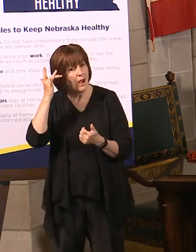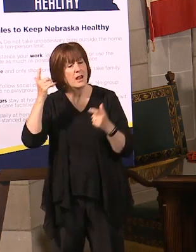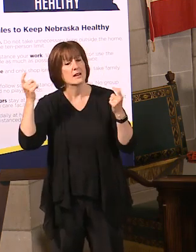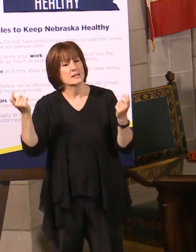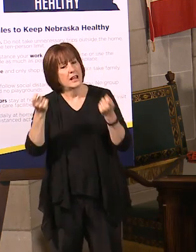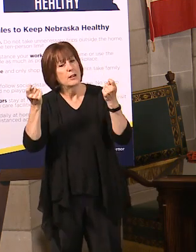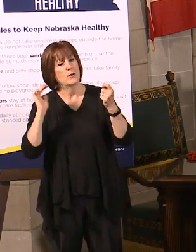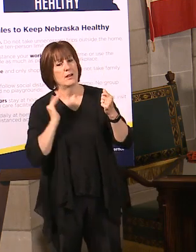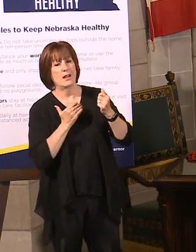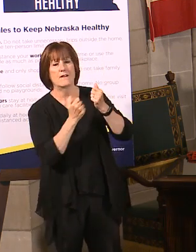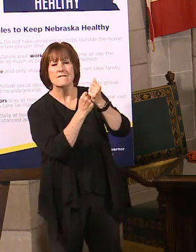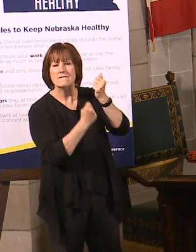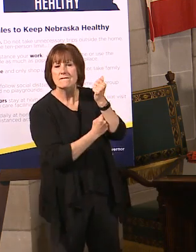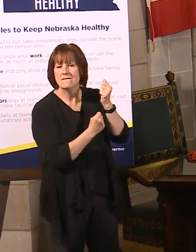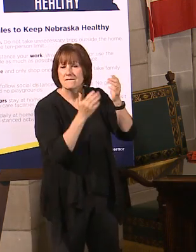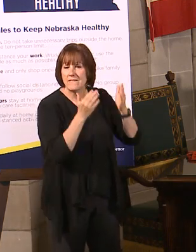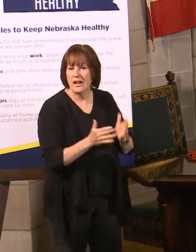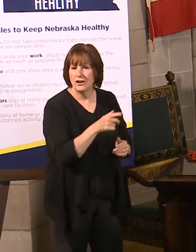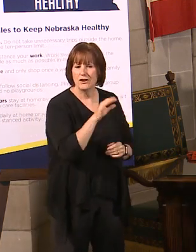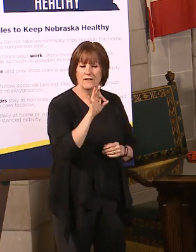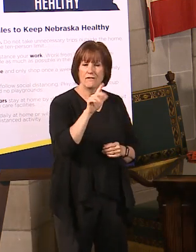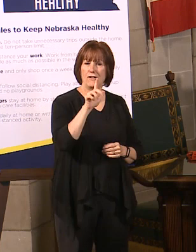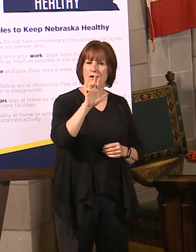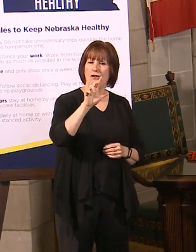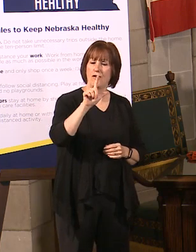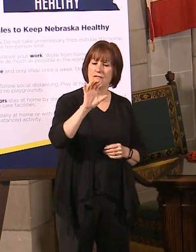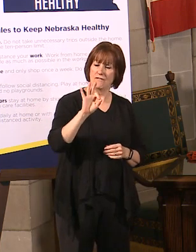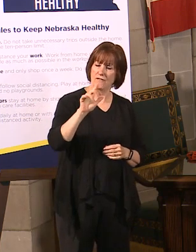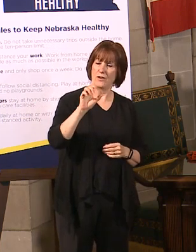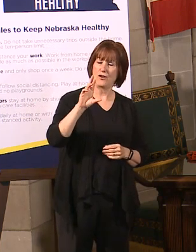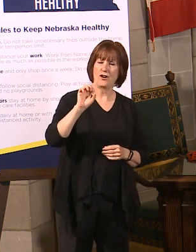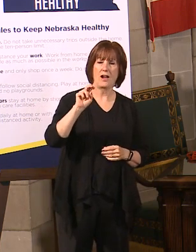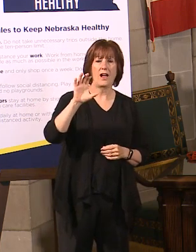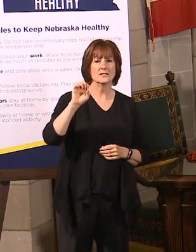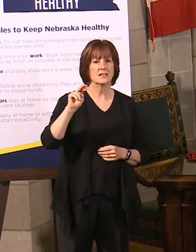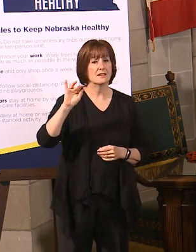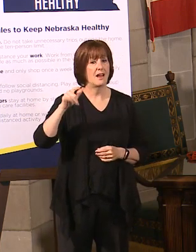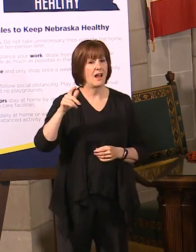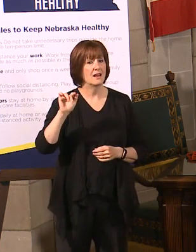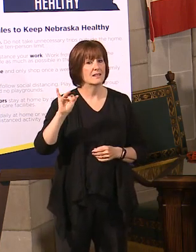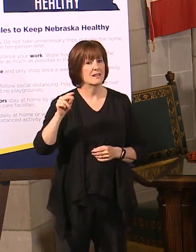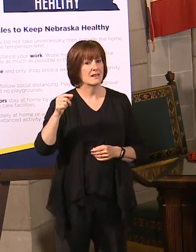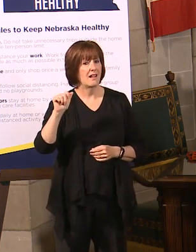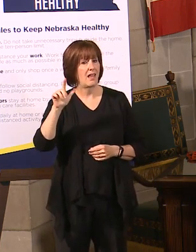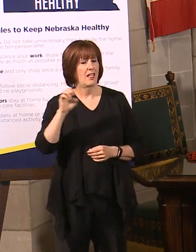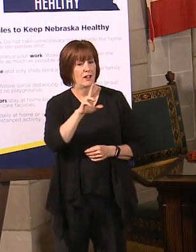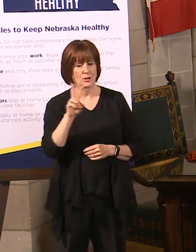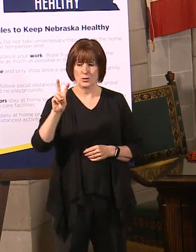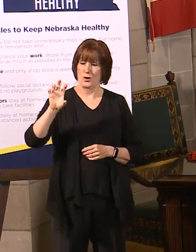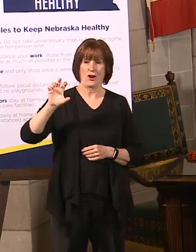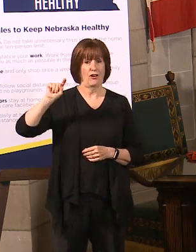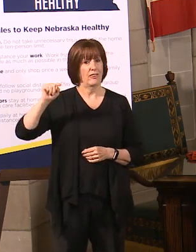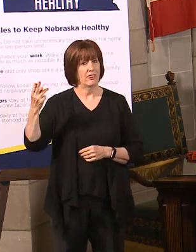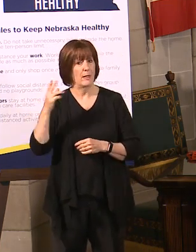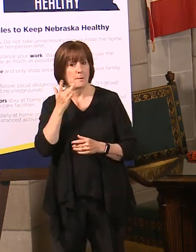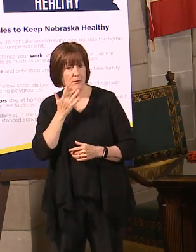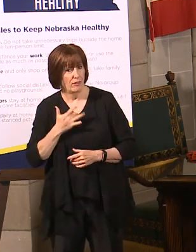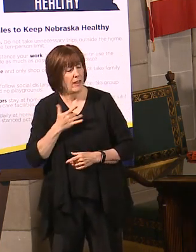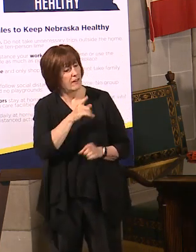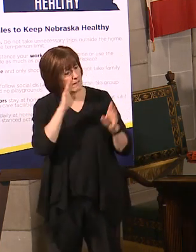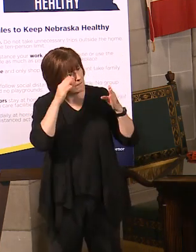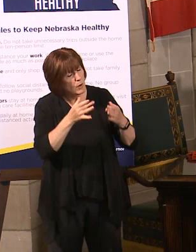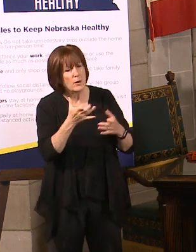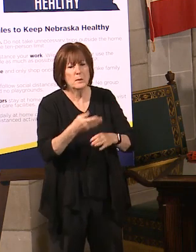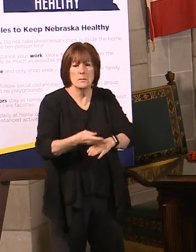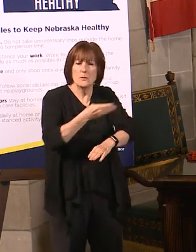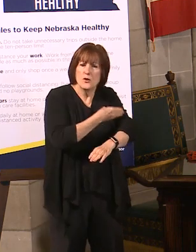our profession, Florence Nightingale's 200th birthday. Nightingale's focus was on improving sanitary